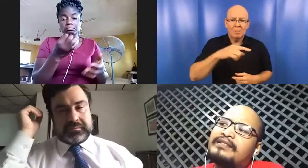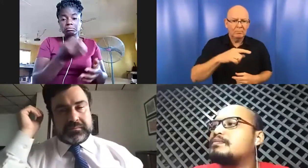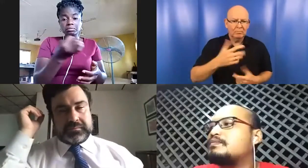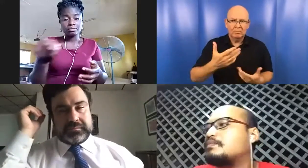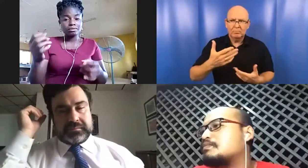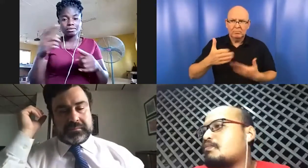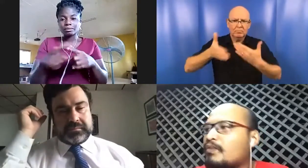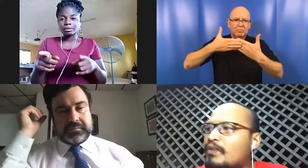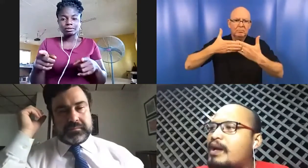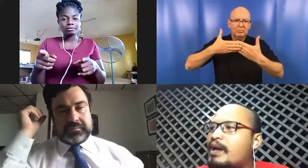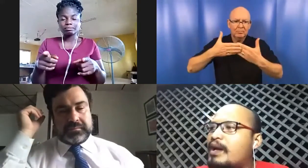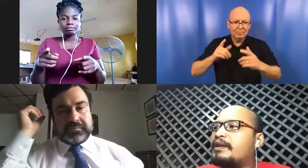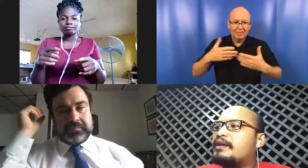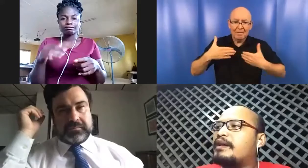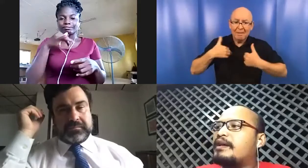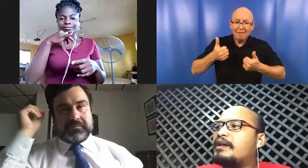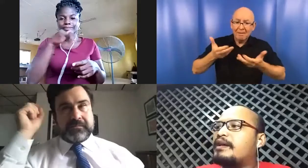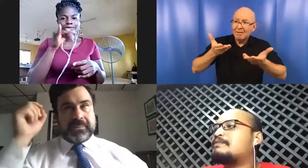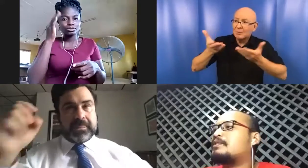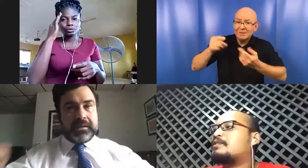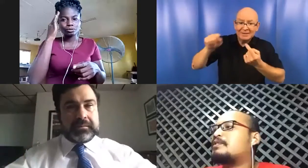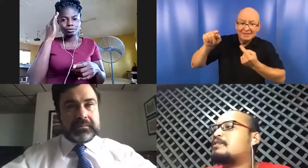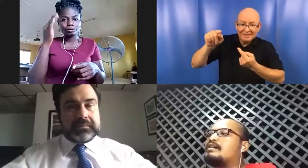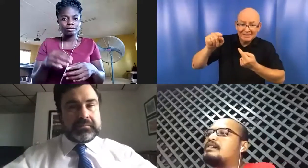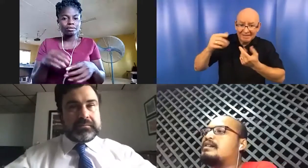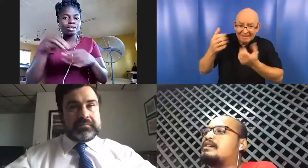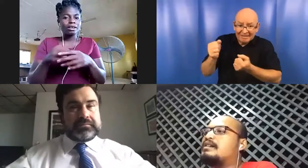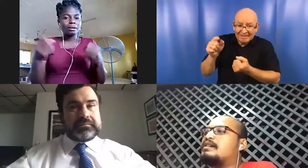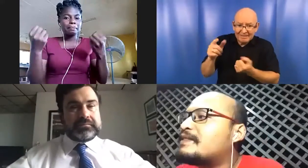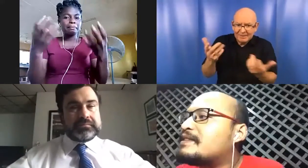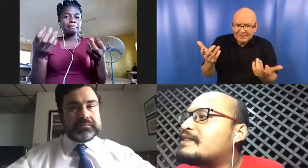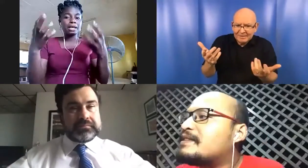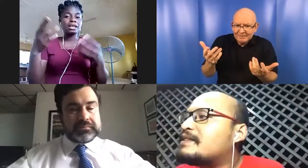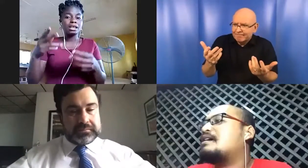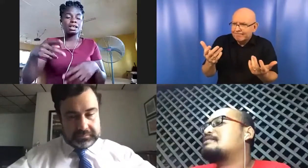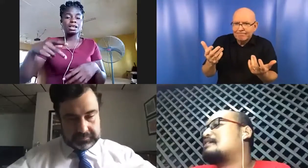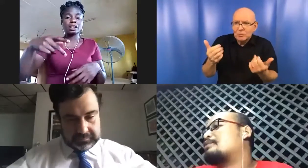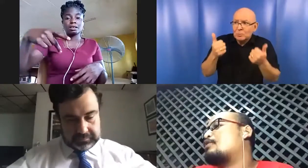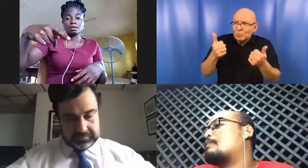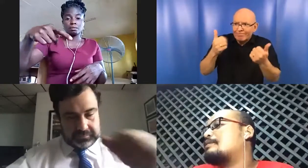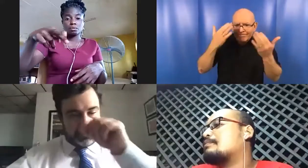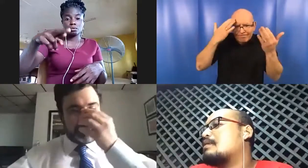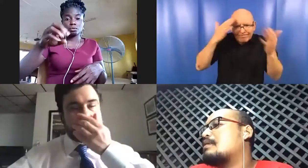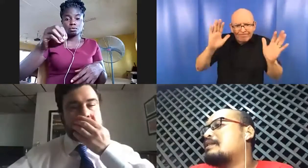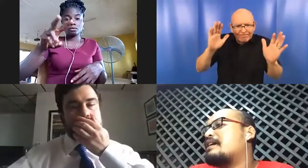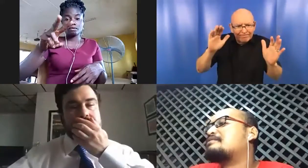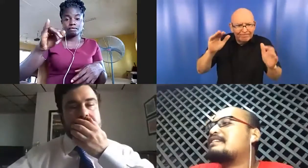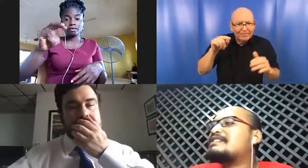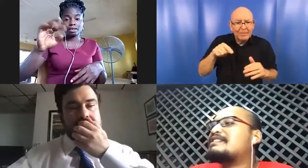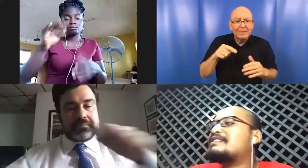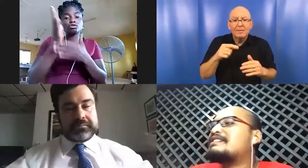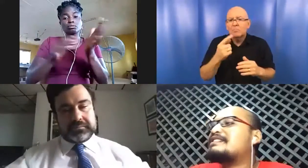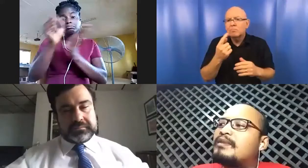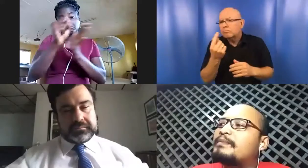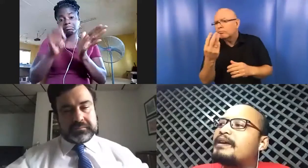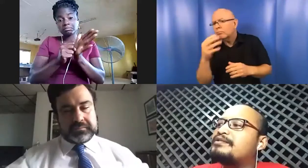unknown. And in several provinces, the health service start to reopen, but there are still